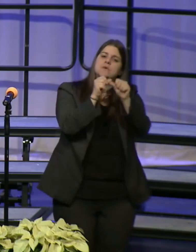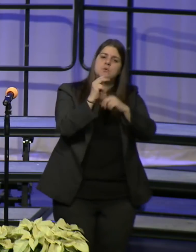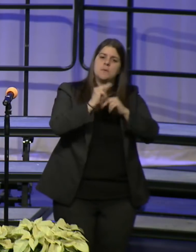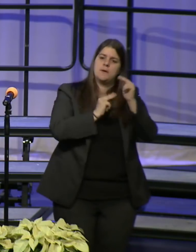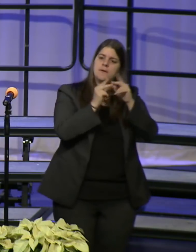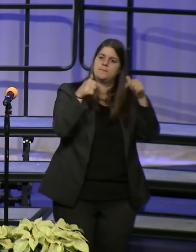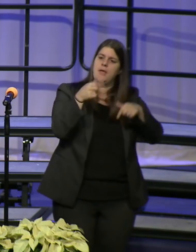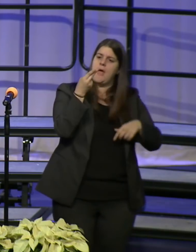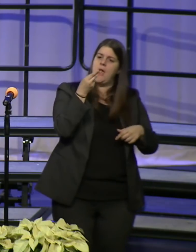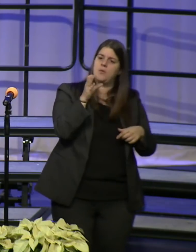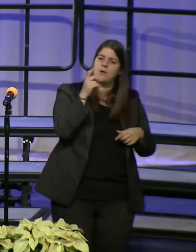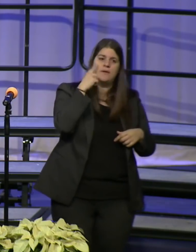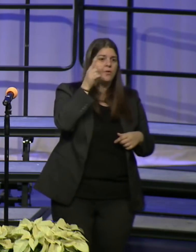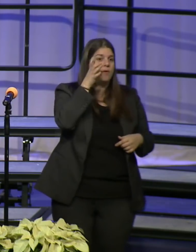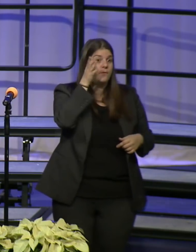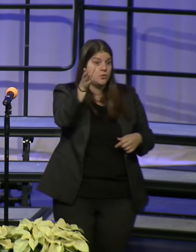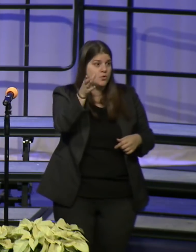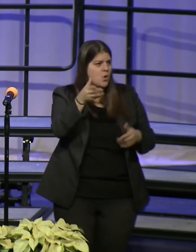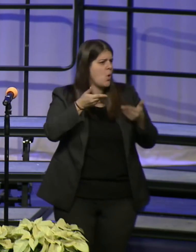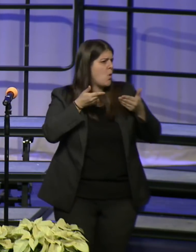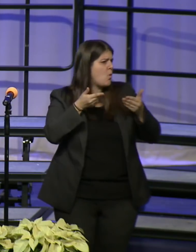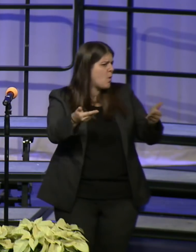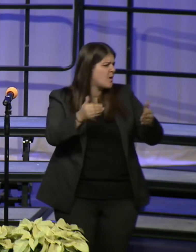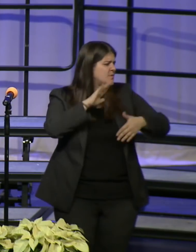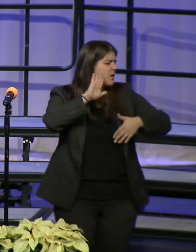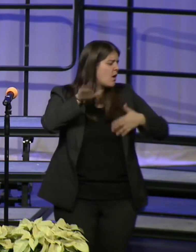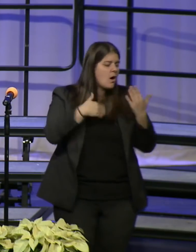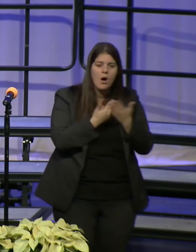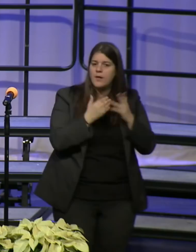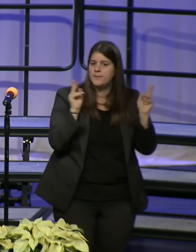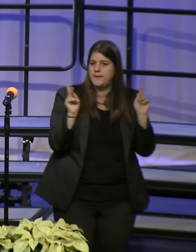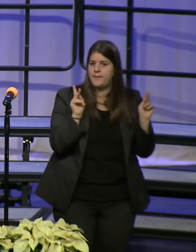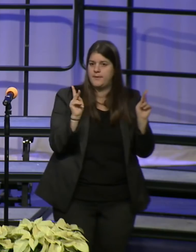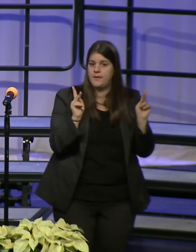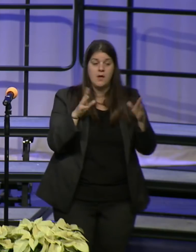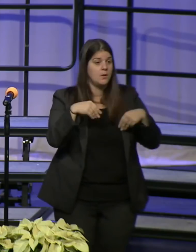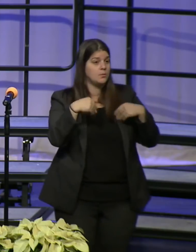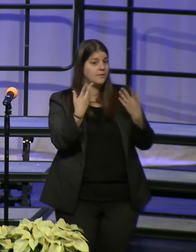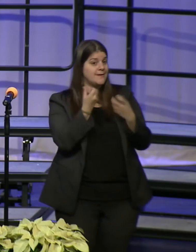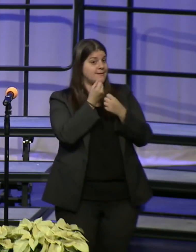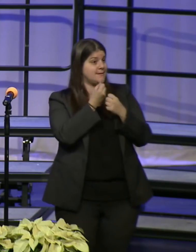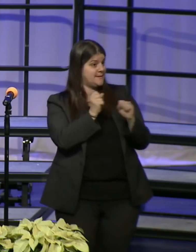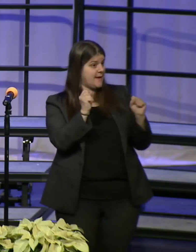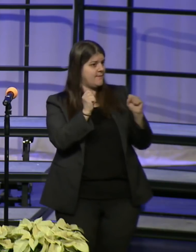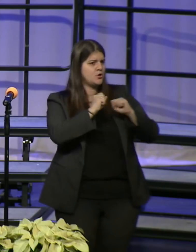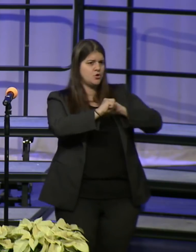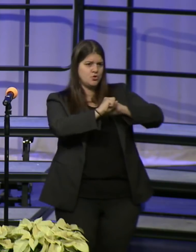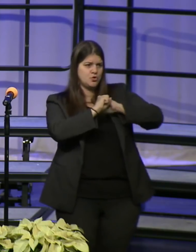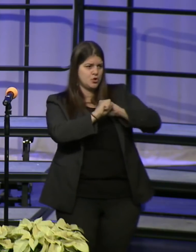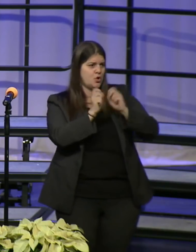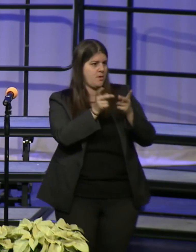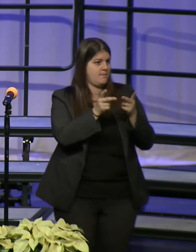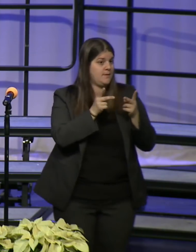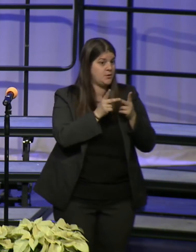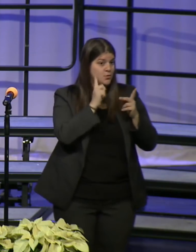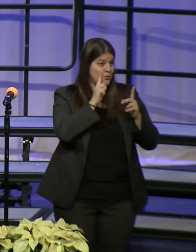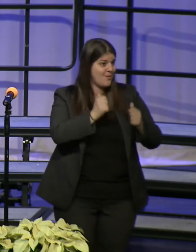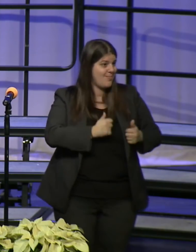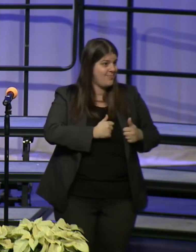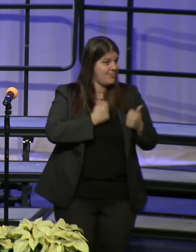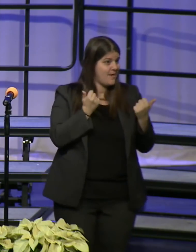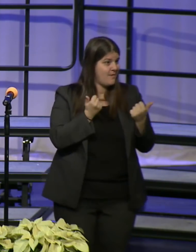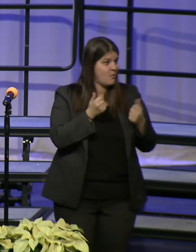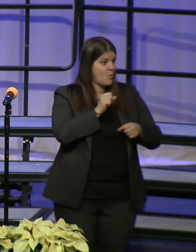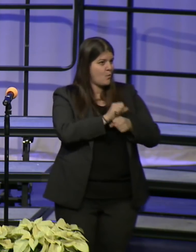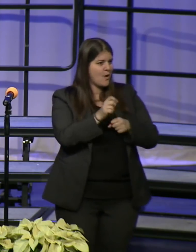future that welcomes all people, provides a safe and secure place to live, work,